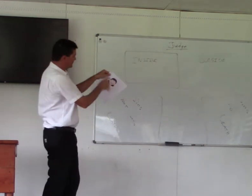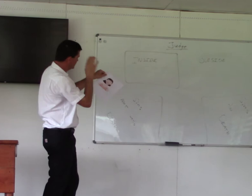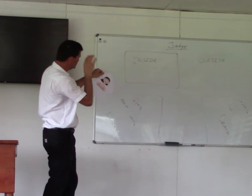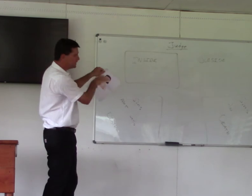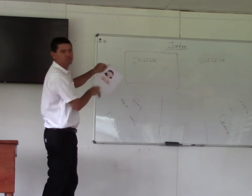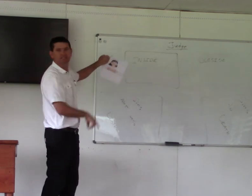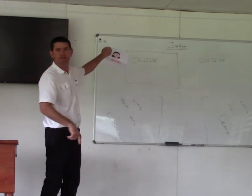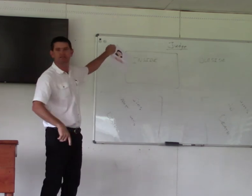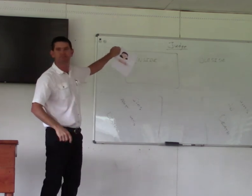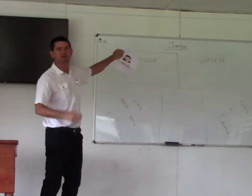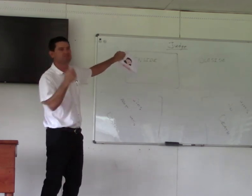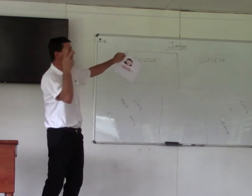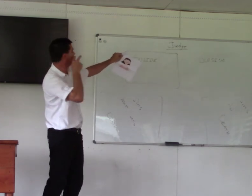These pictures here, fab.